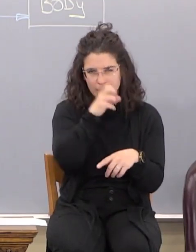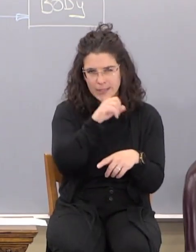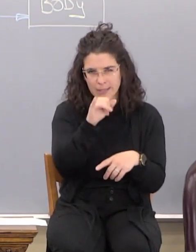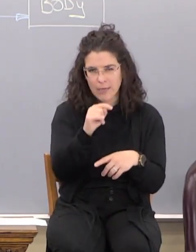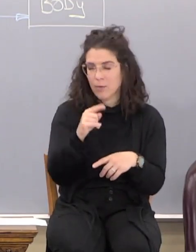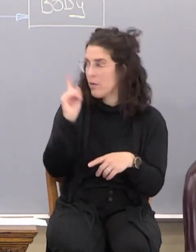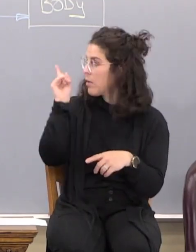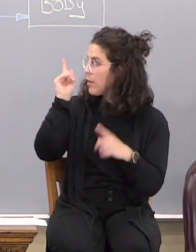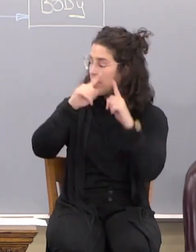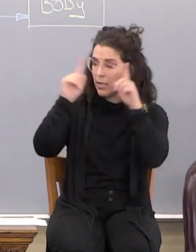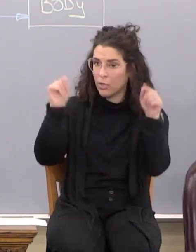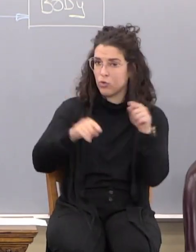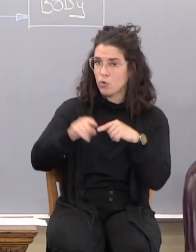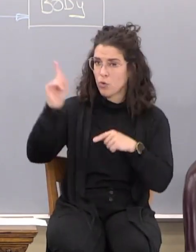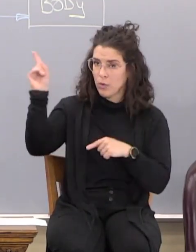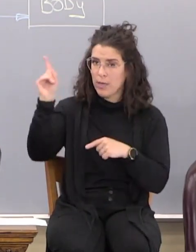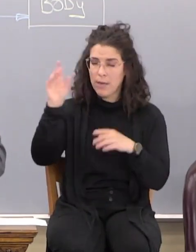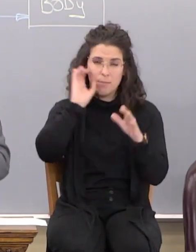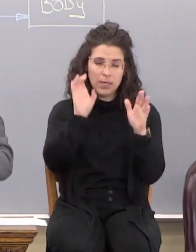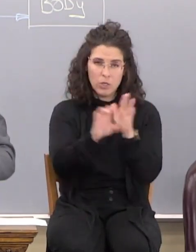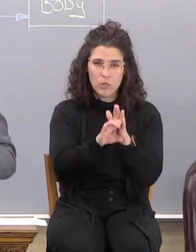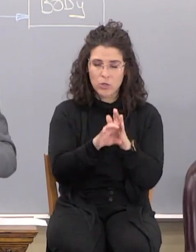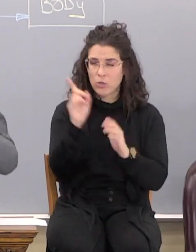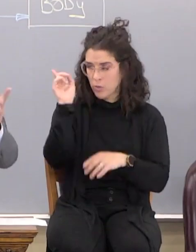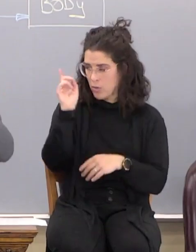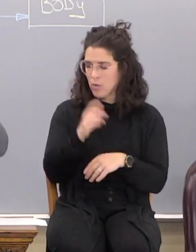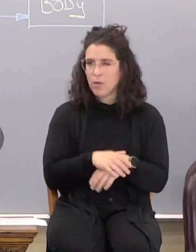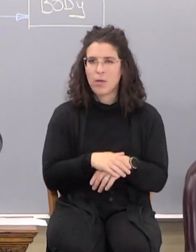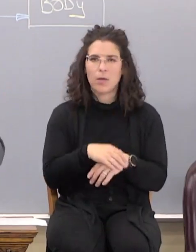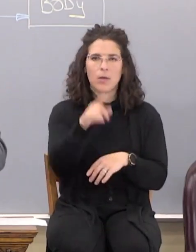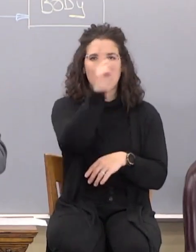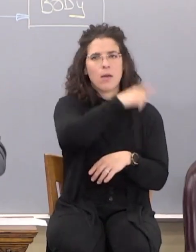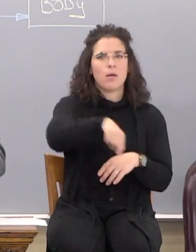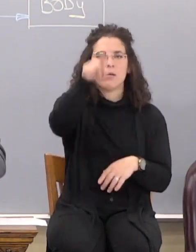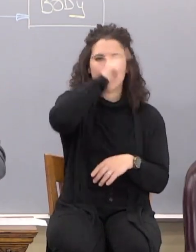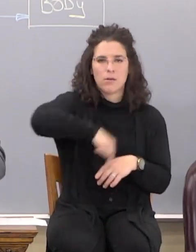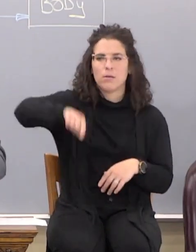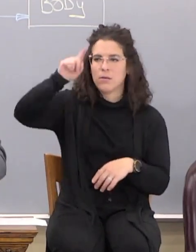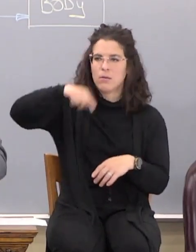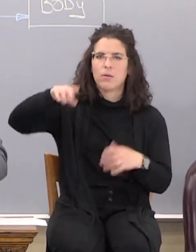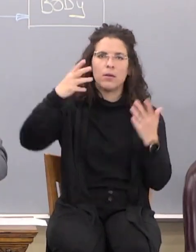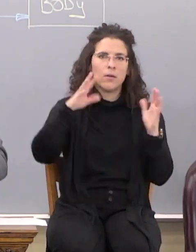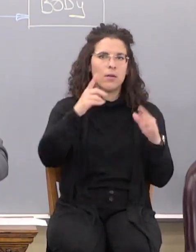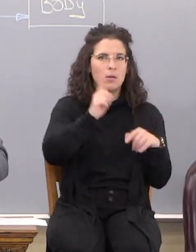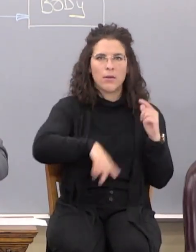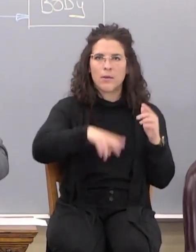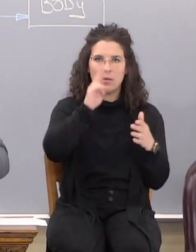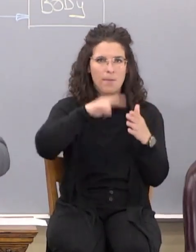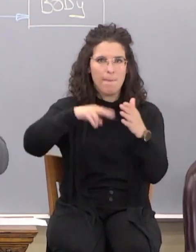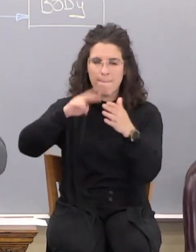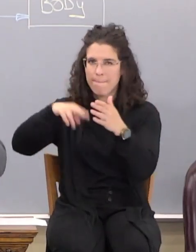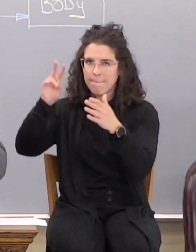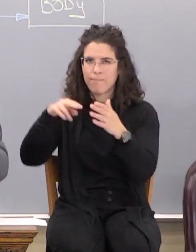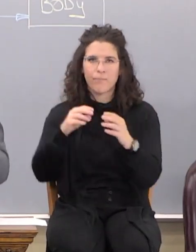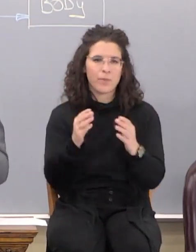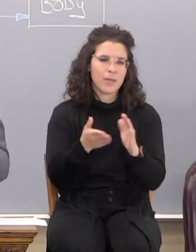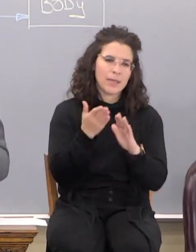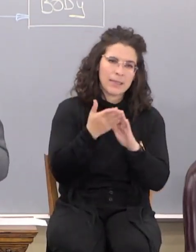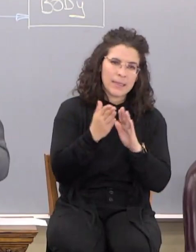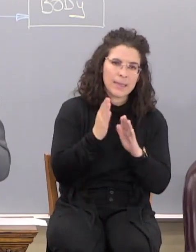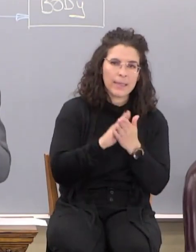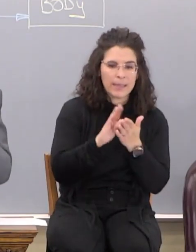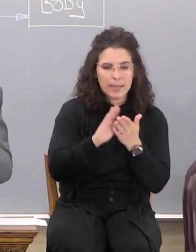drew that diagram, and I said, I draw three circles, and by the time I'm finished, you can't read it. He's cleaned it